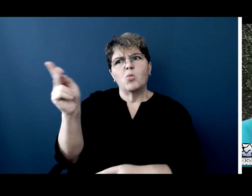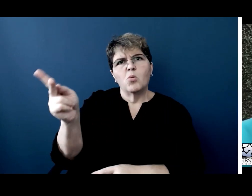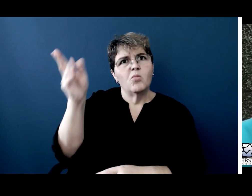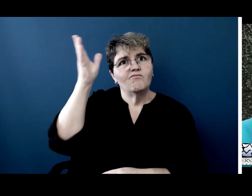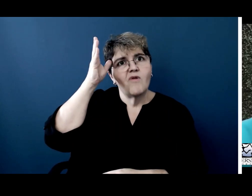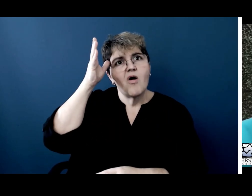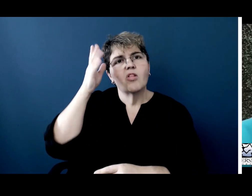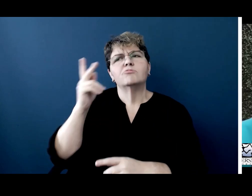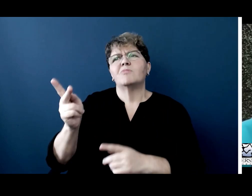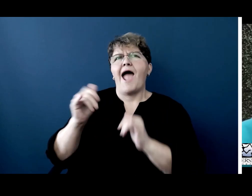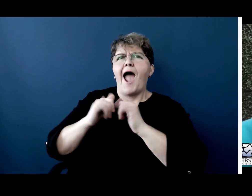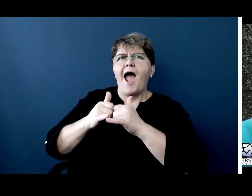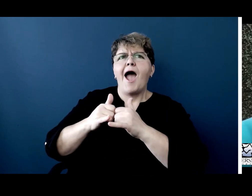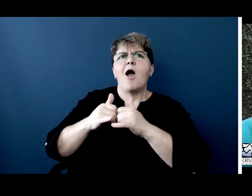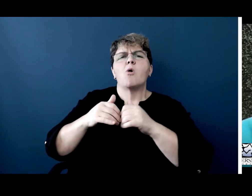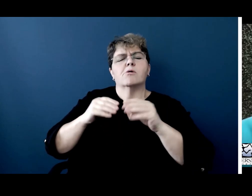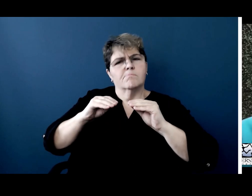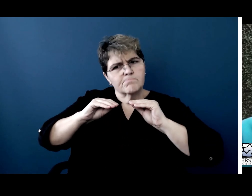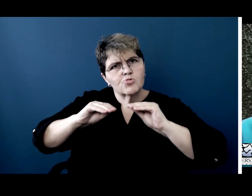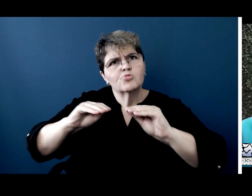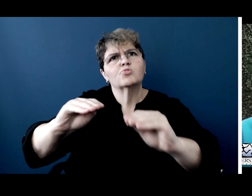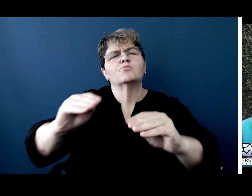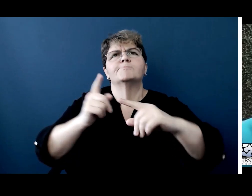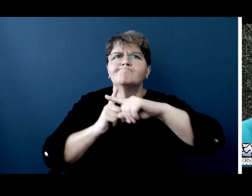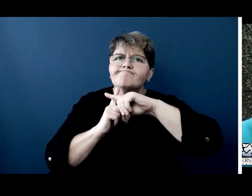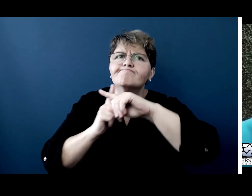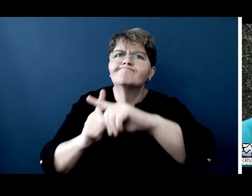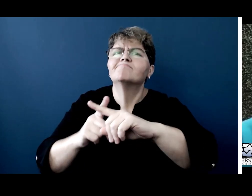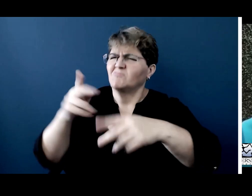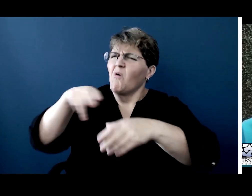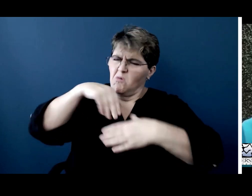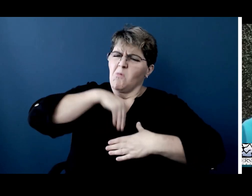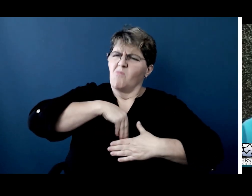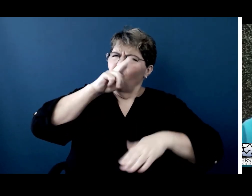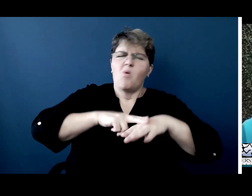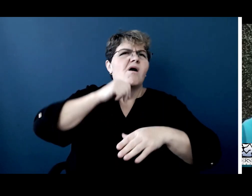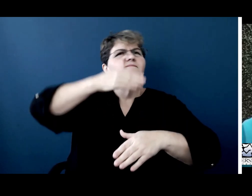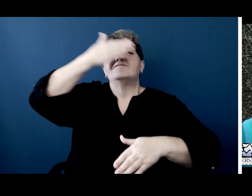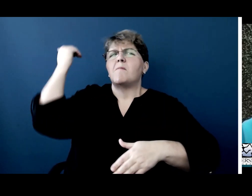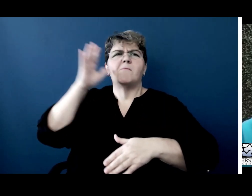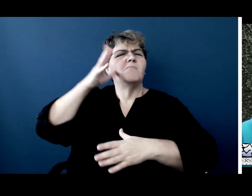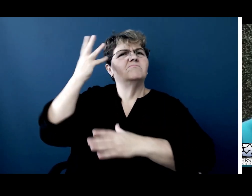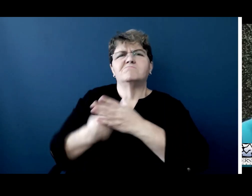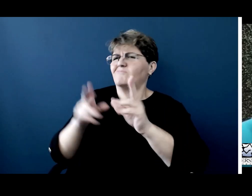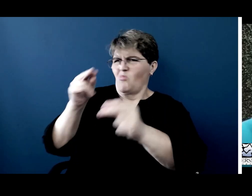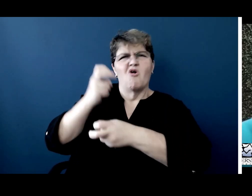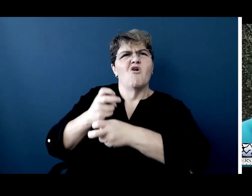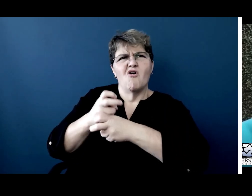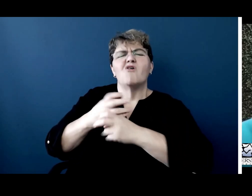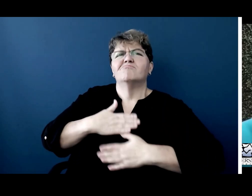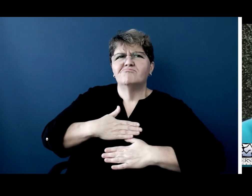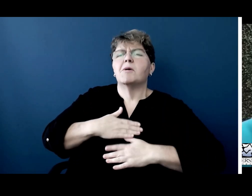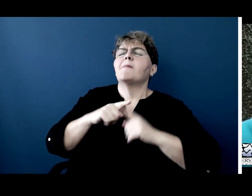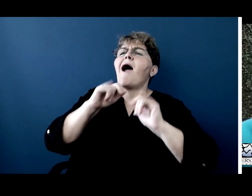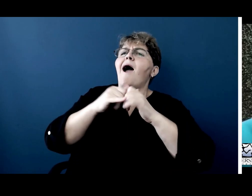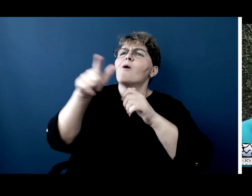Yeah. So I think that's important for people to hear, because when we go through grief, sometimes we almost feel